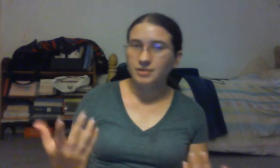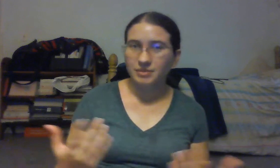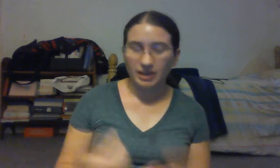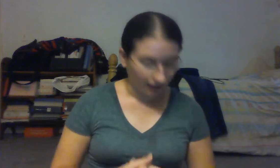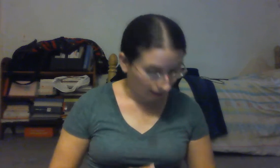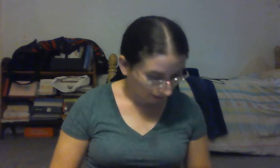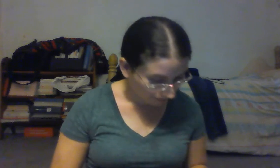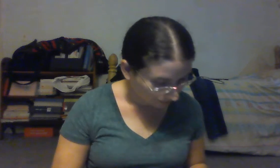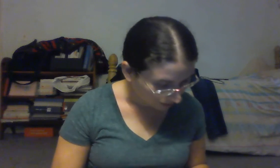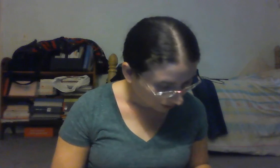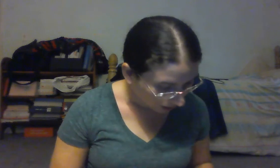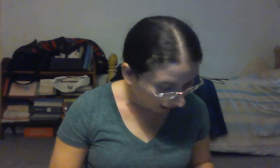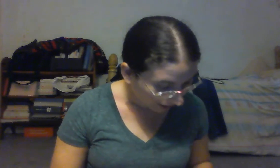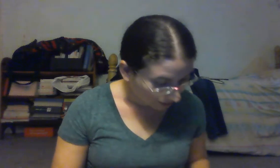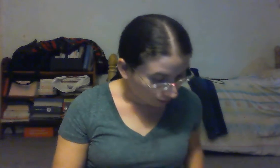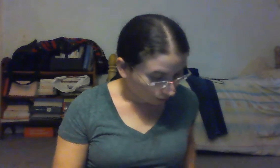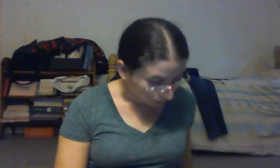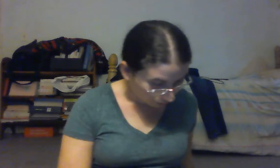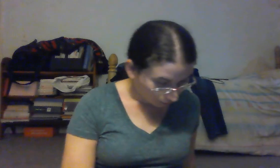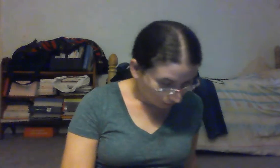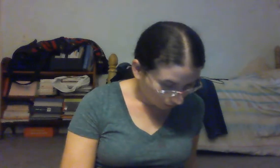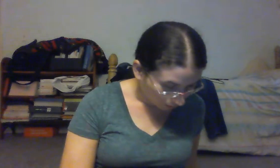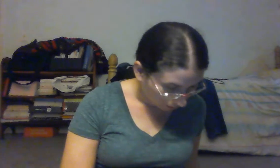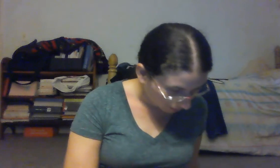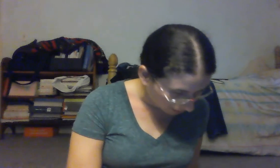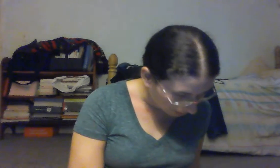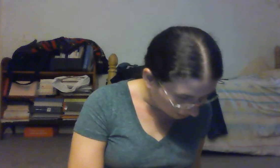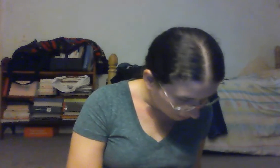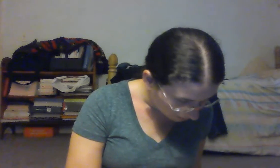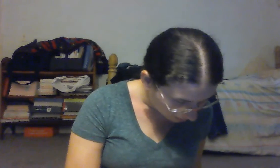Something like that. I know you, you know,